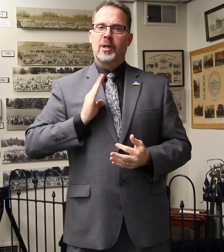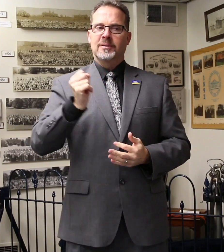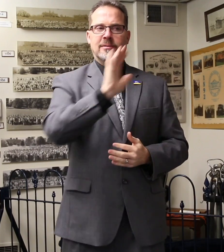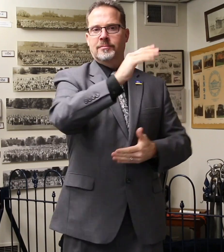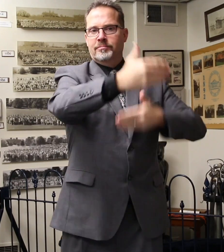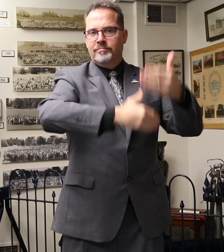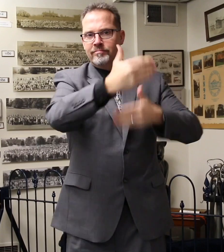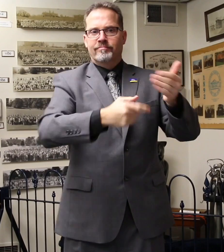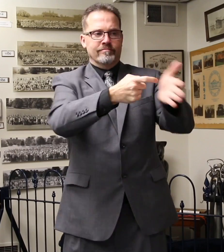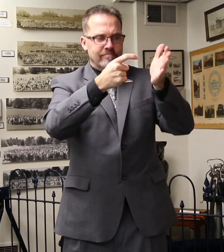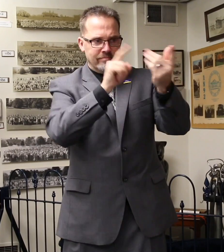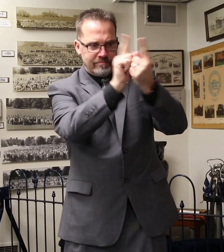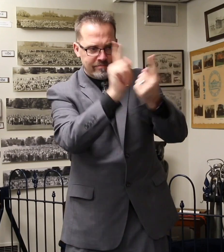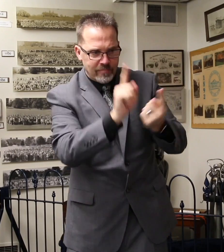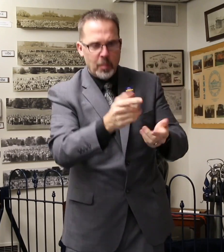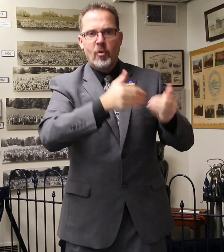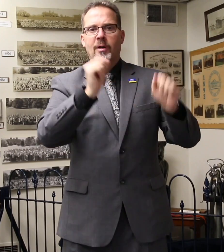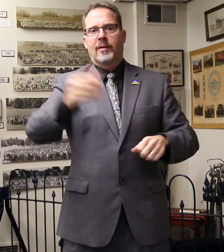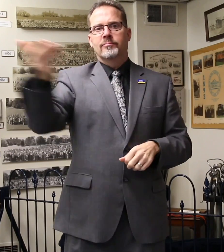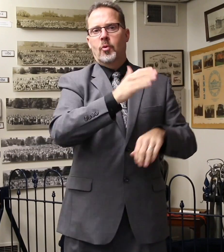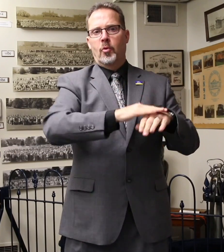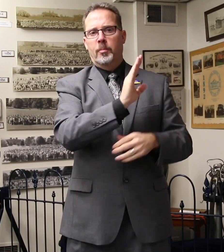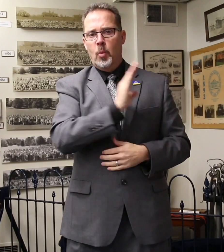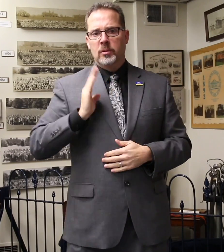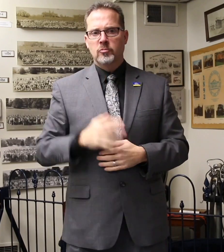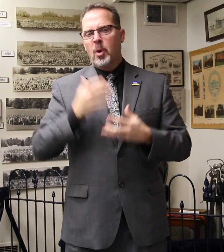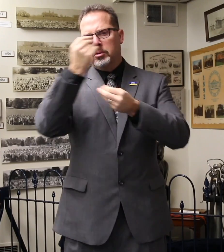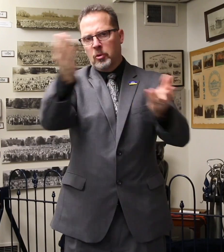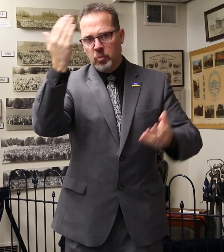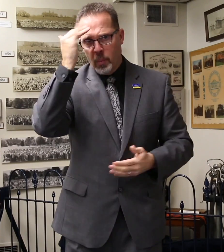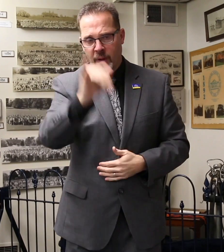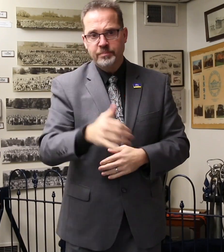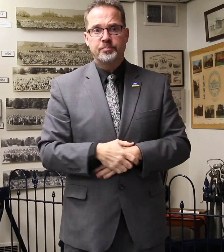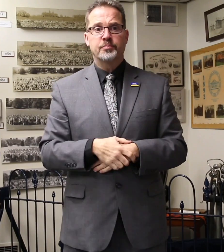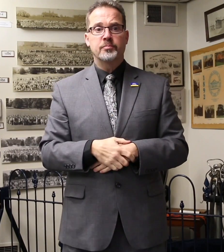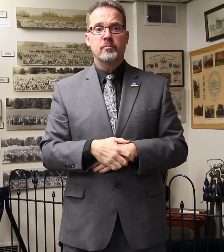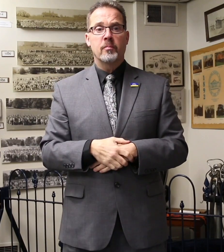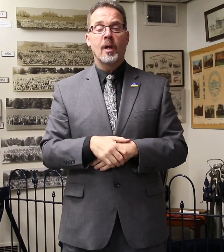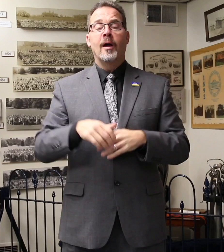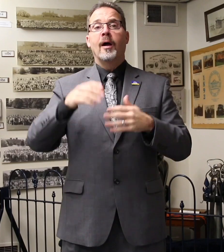in mind that you could refer to us that might meet some of those requirements or criteria for board members, I look forward to hearing those names from